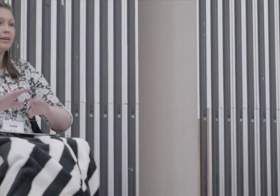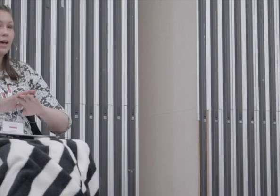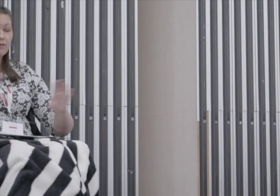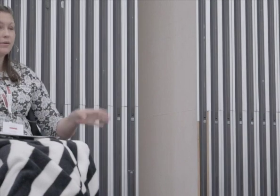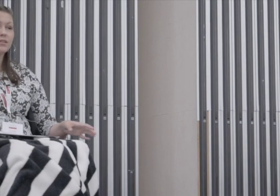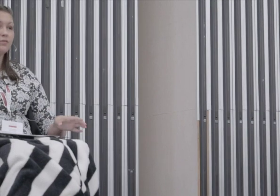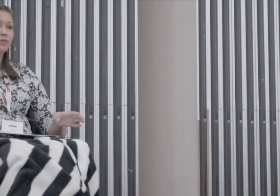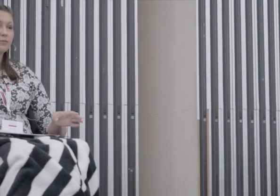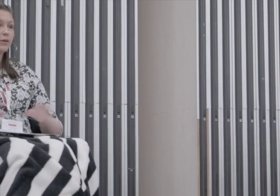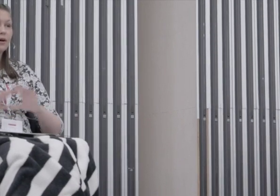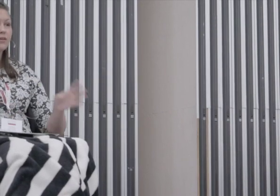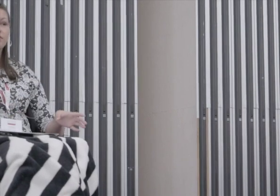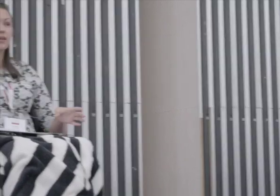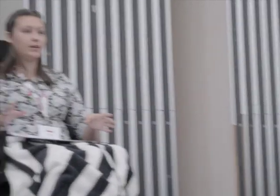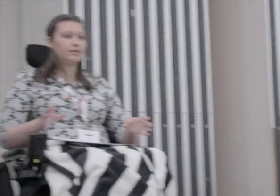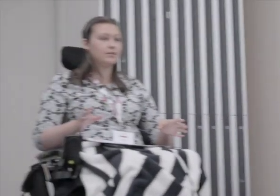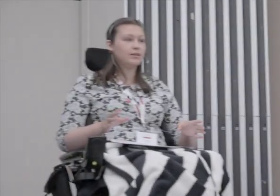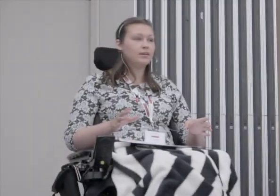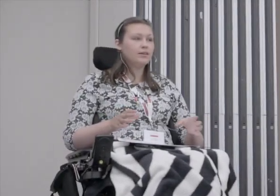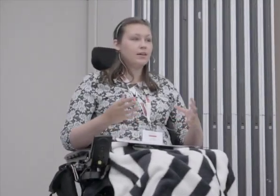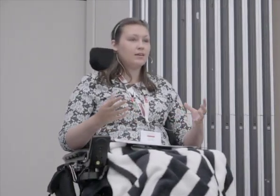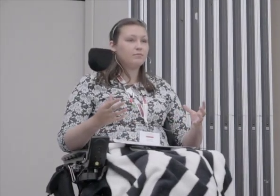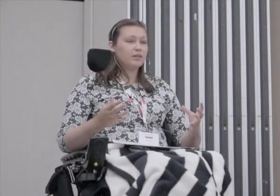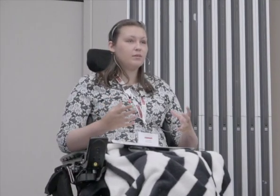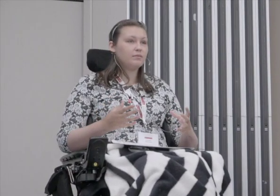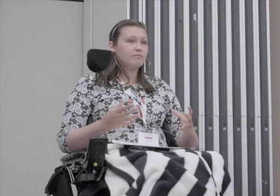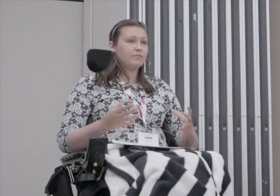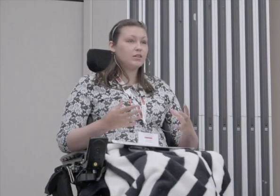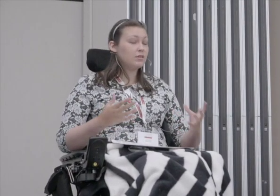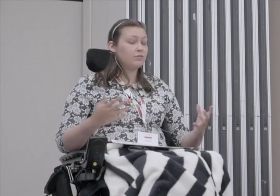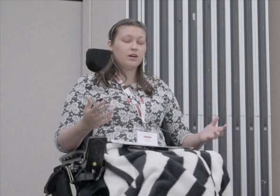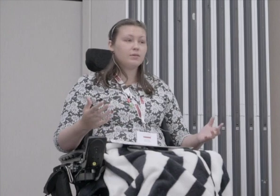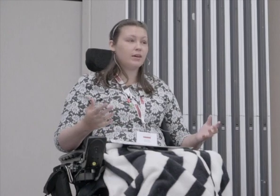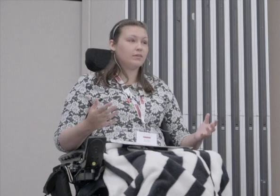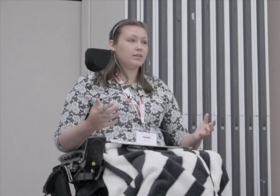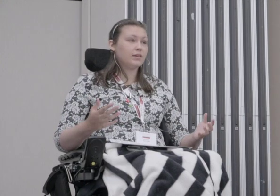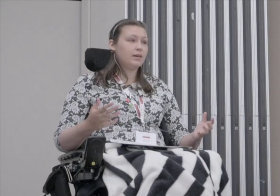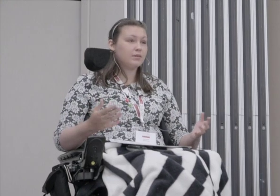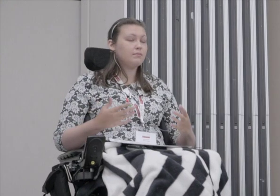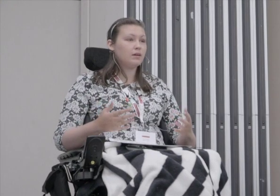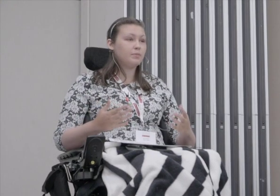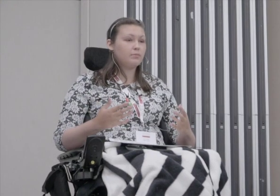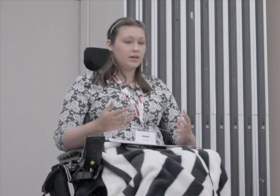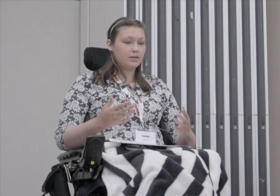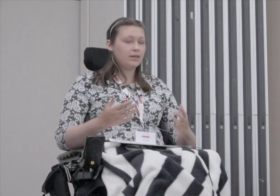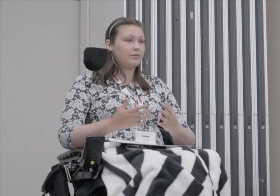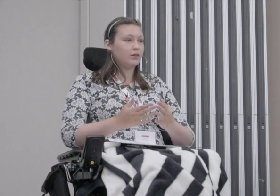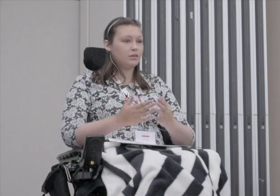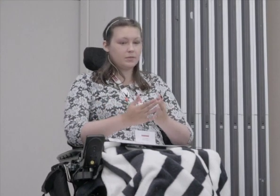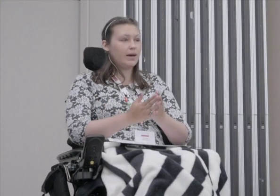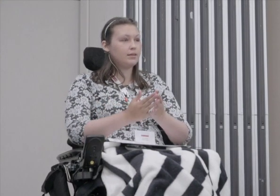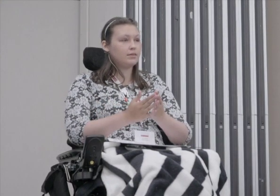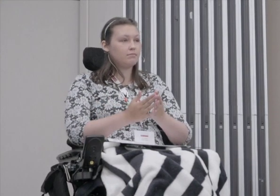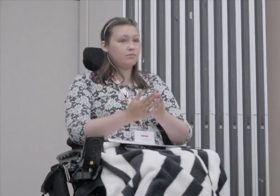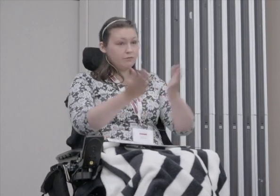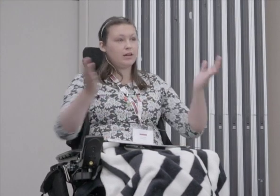it. Everyone is different. We all have different needs. And, you know, there's lots of different types of advocacy, but sometimes people need an advocate